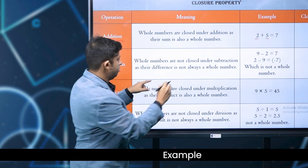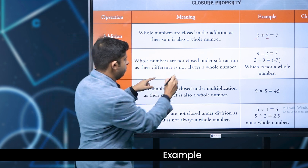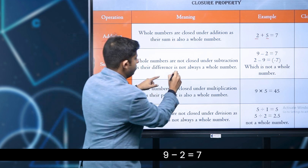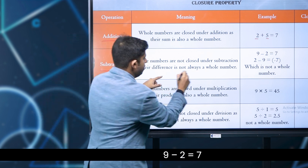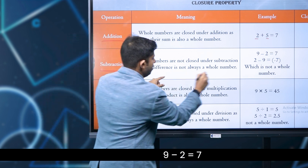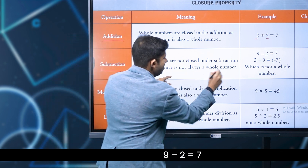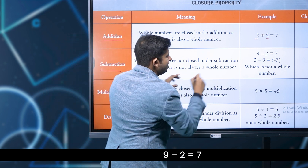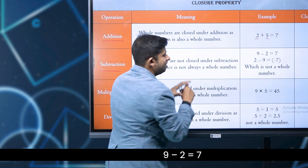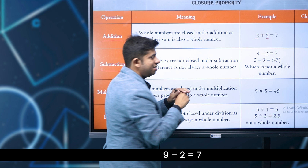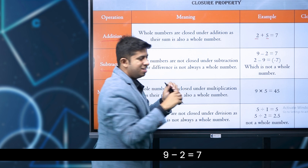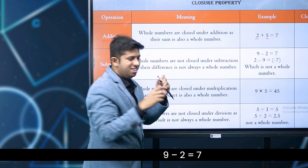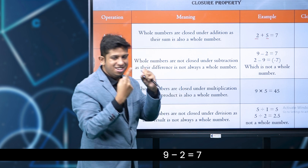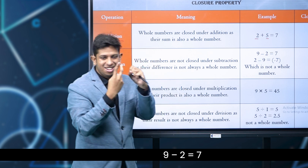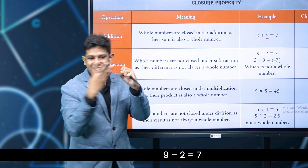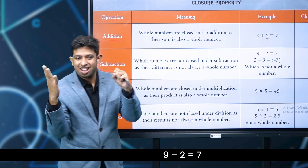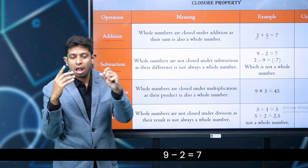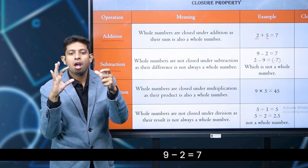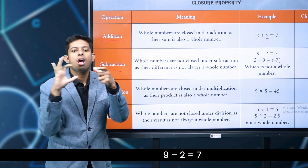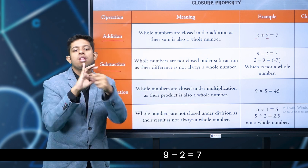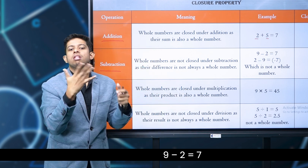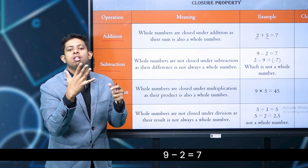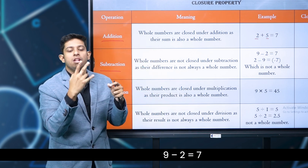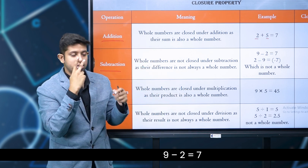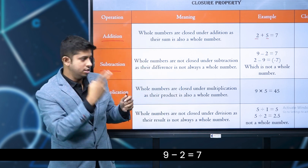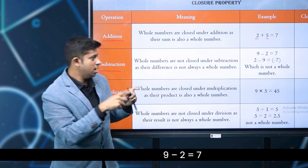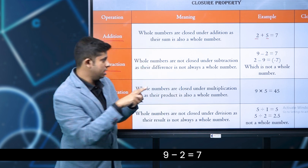Example, 9 minus 2 is equal to 7.